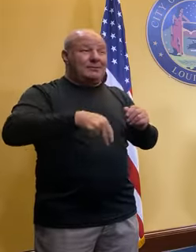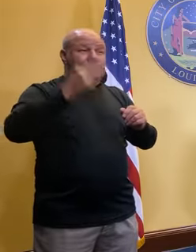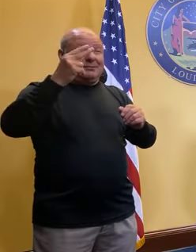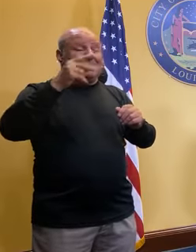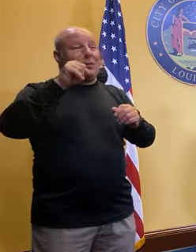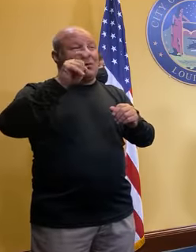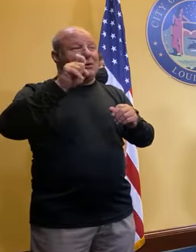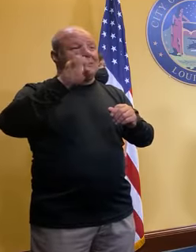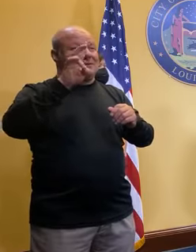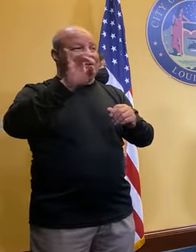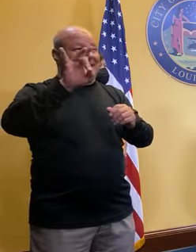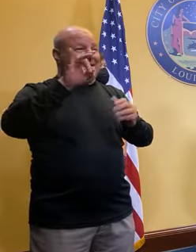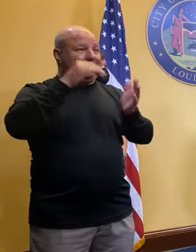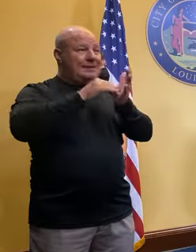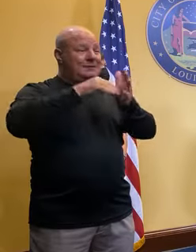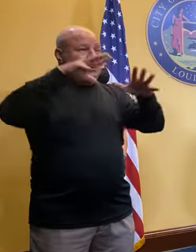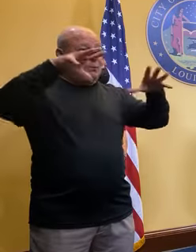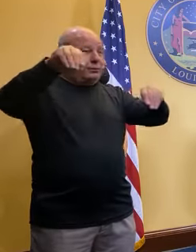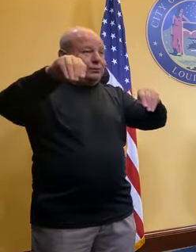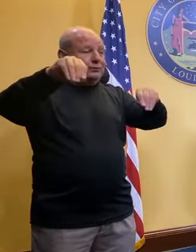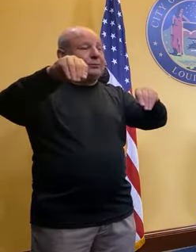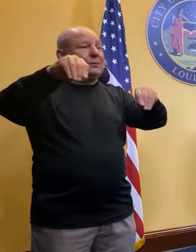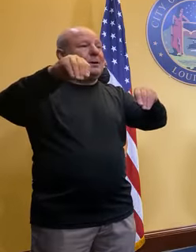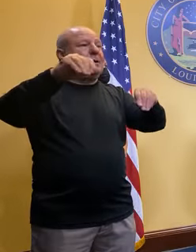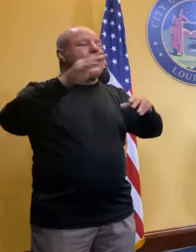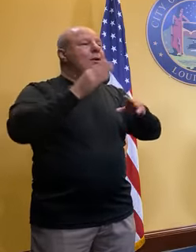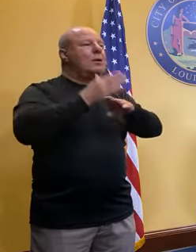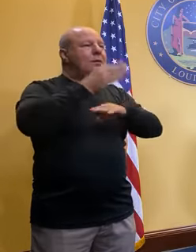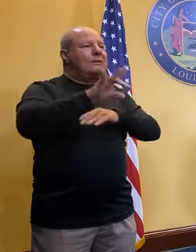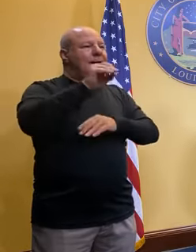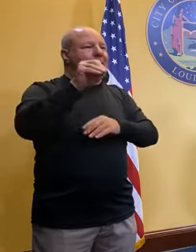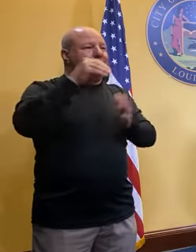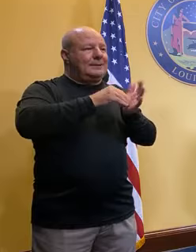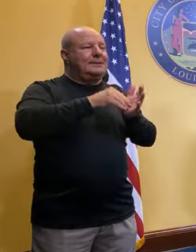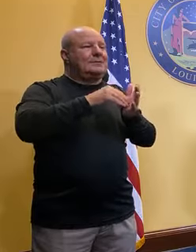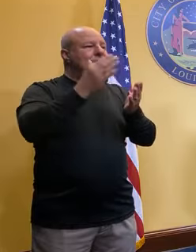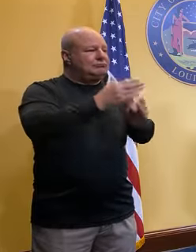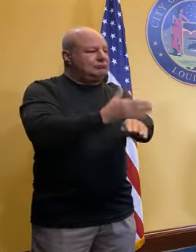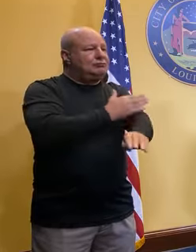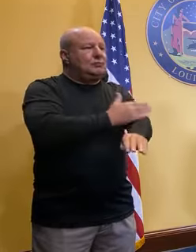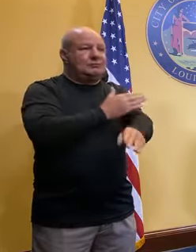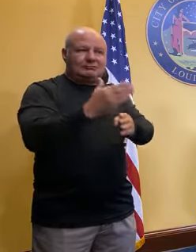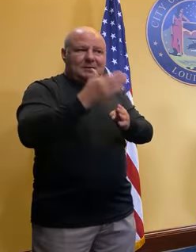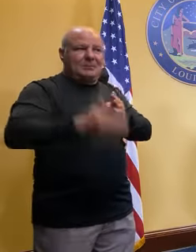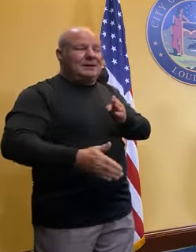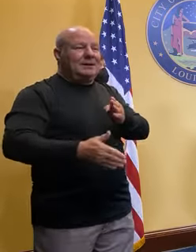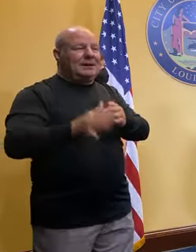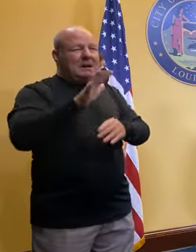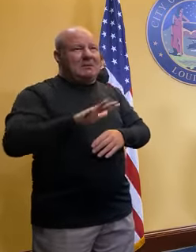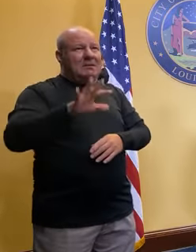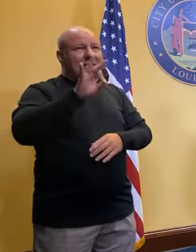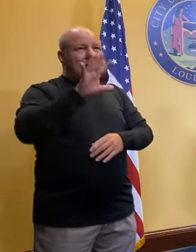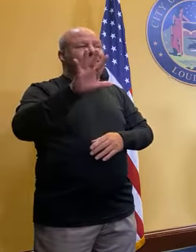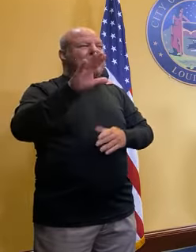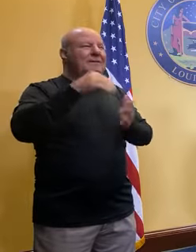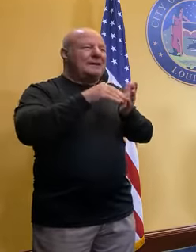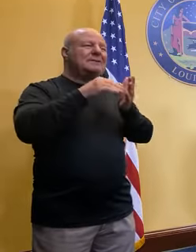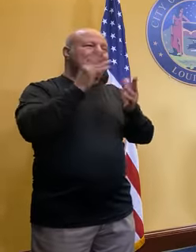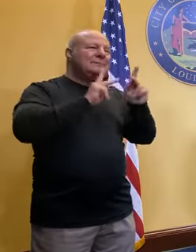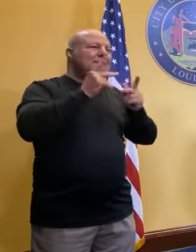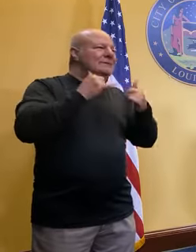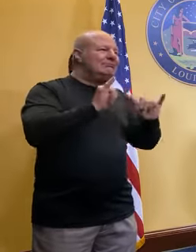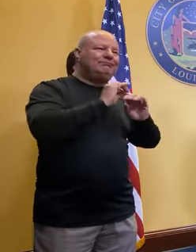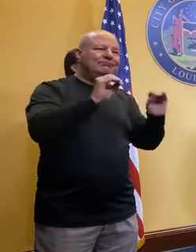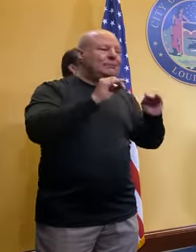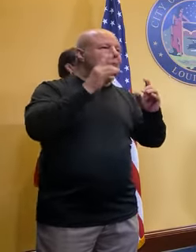178,000 that night. Over 80,000 restorations have been completed. Again, we're about 95,000 without power right